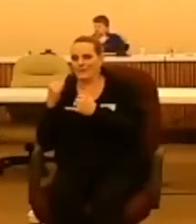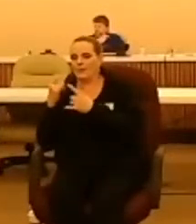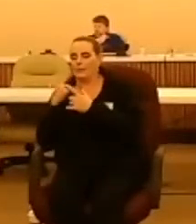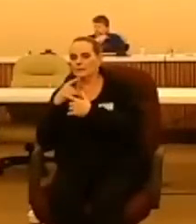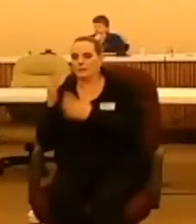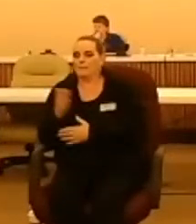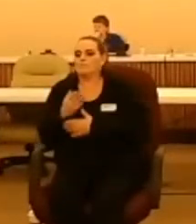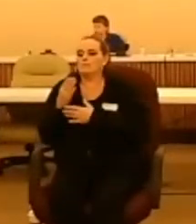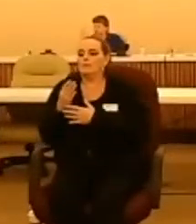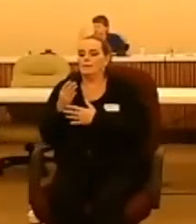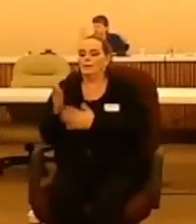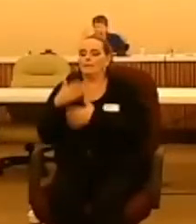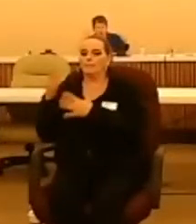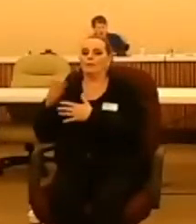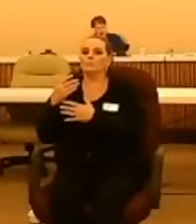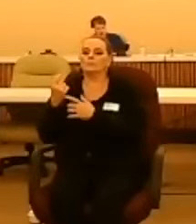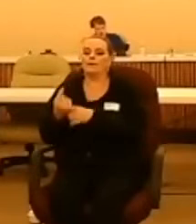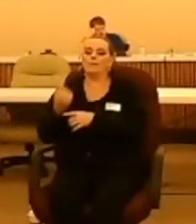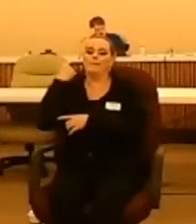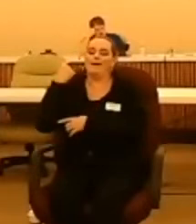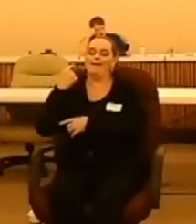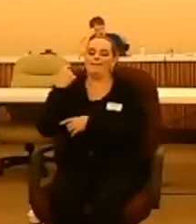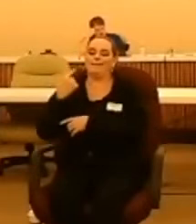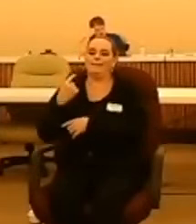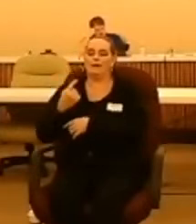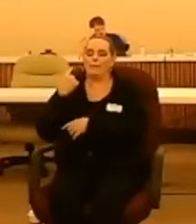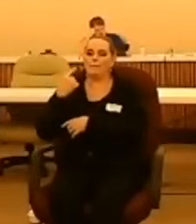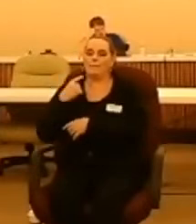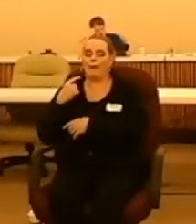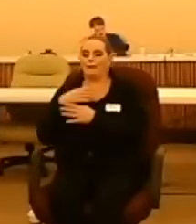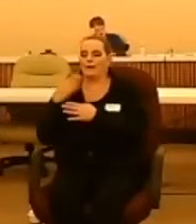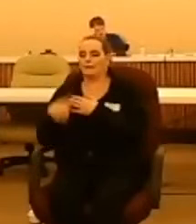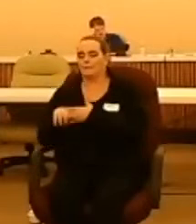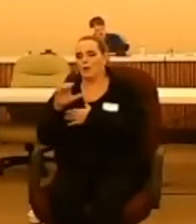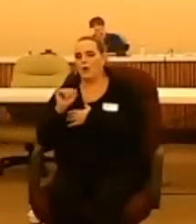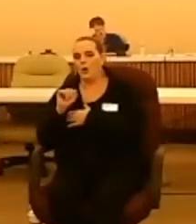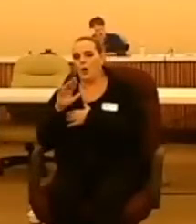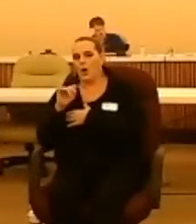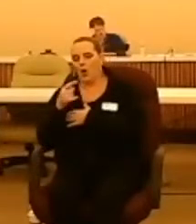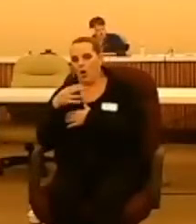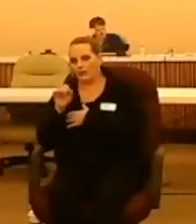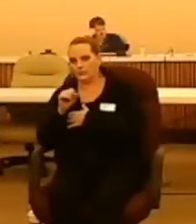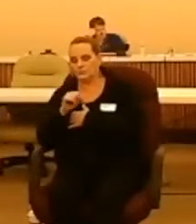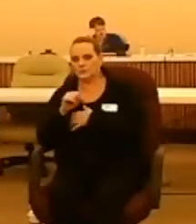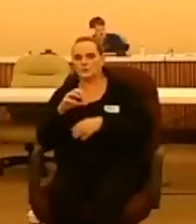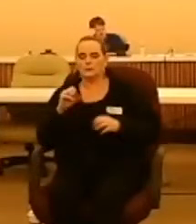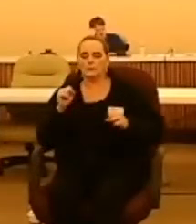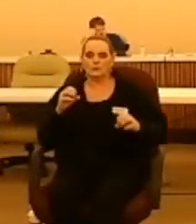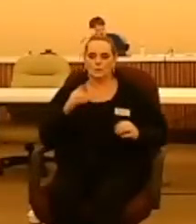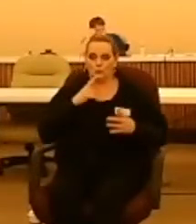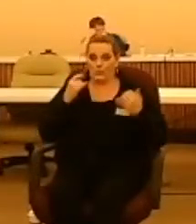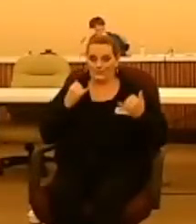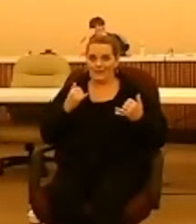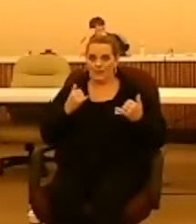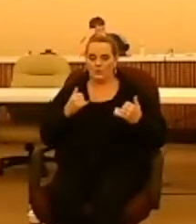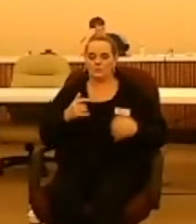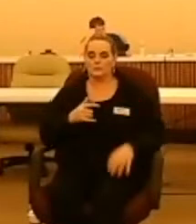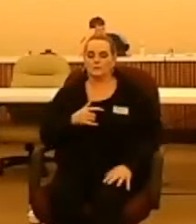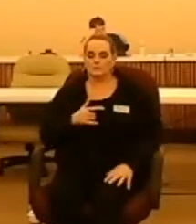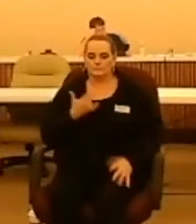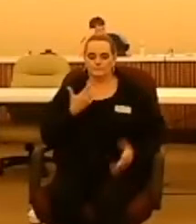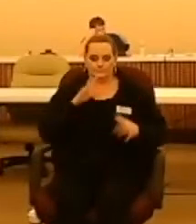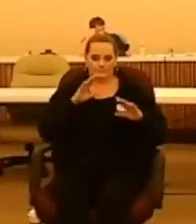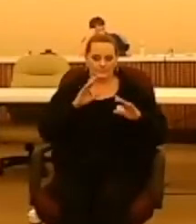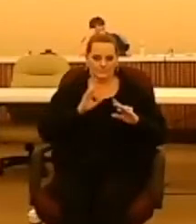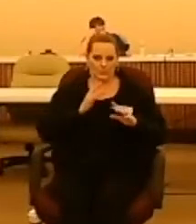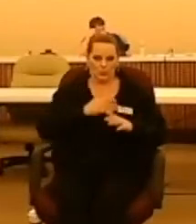to go in at the back end of Authors and Nevins, the southern end. But Okay. So, right now, if it was installed, if